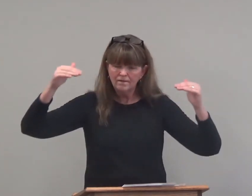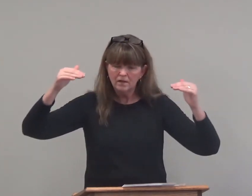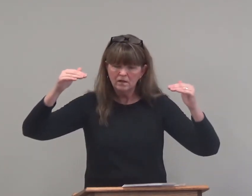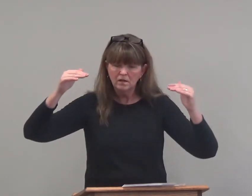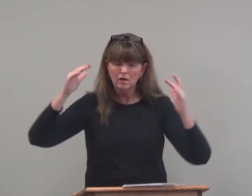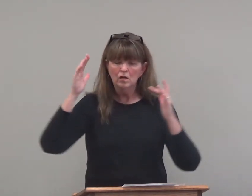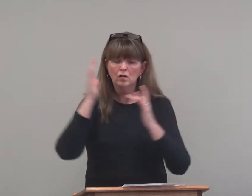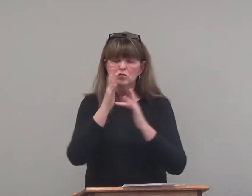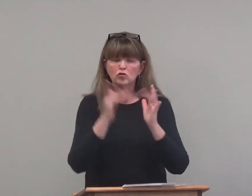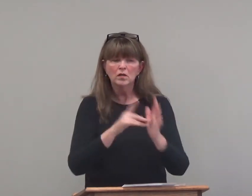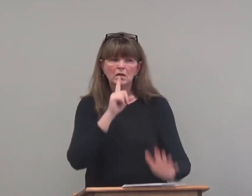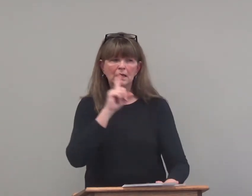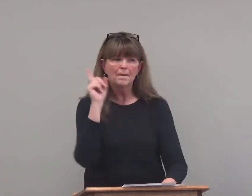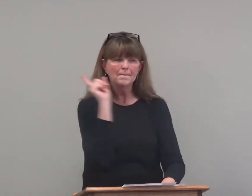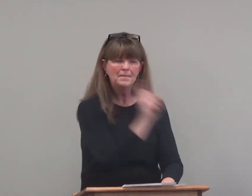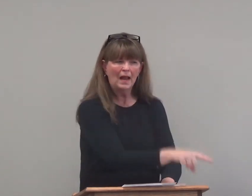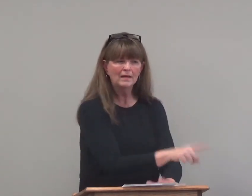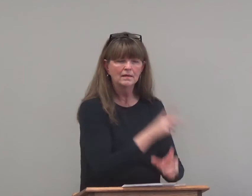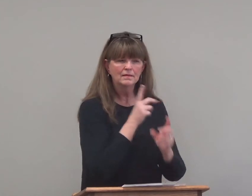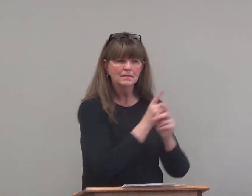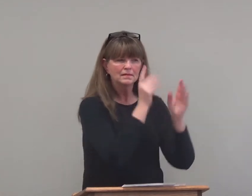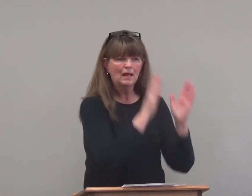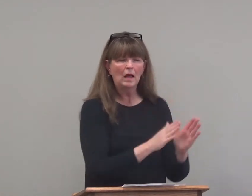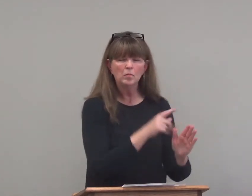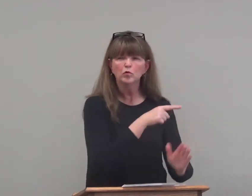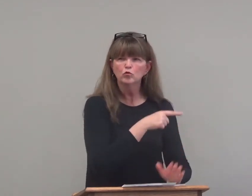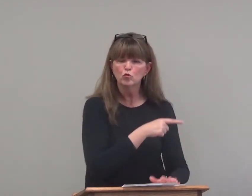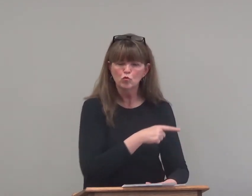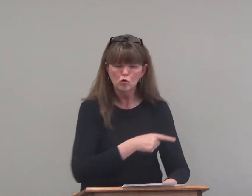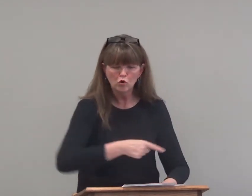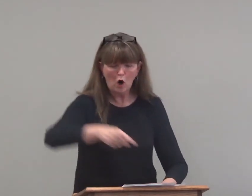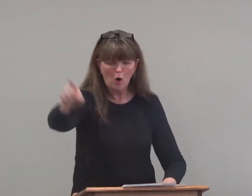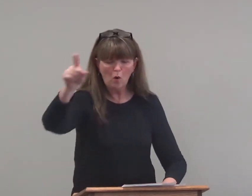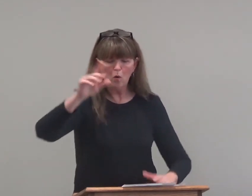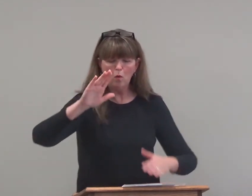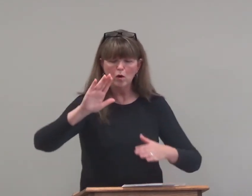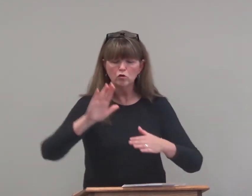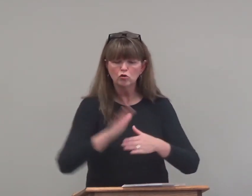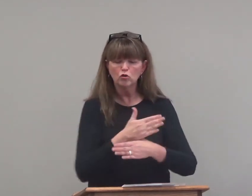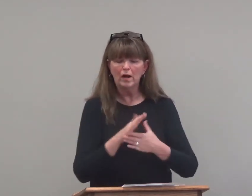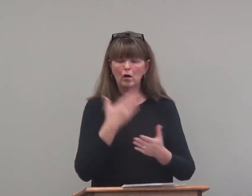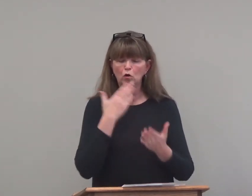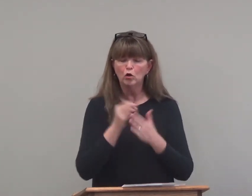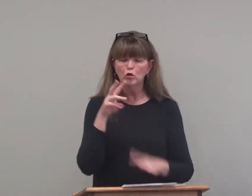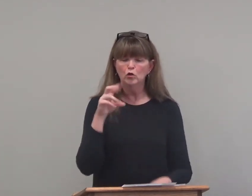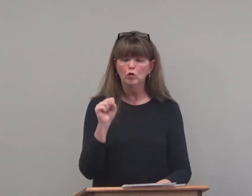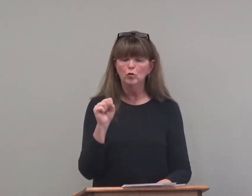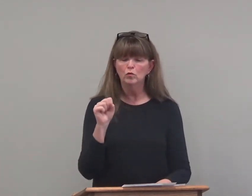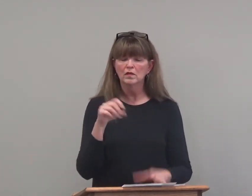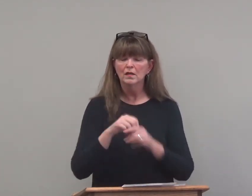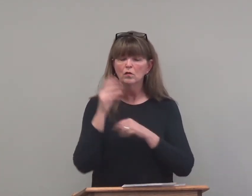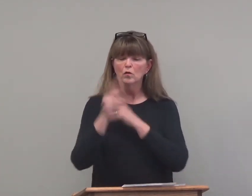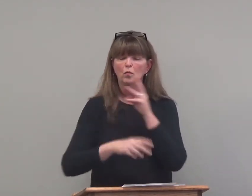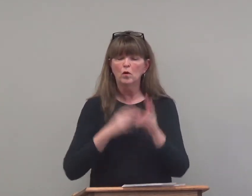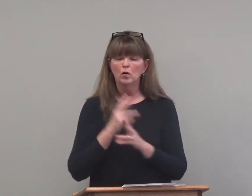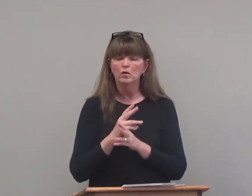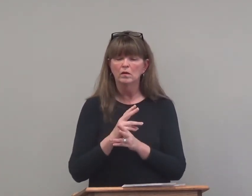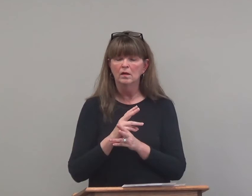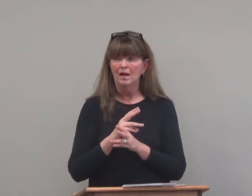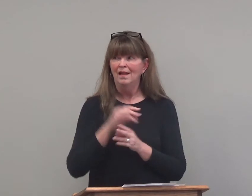When Jesus ascended to the Father, Jesus commanded the disciples to go and share the good news throughout